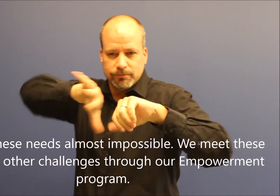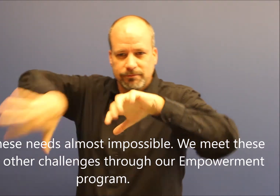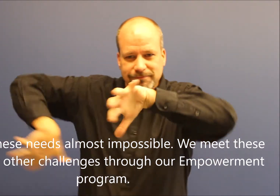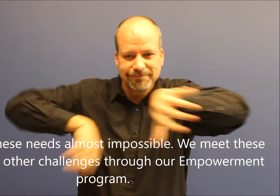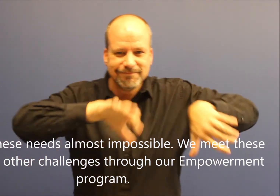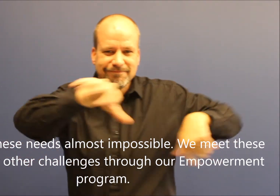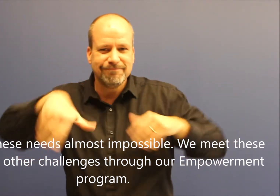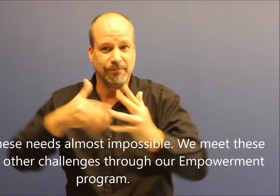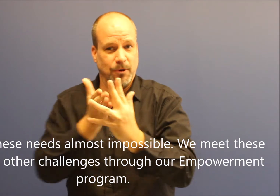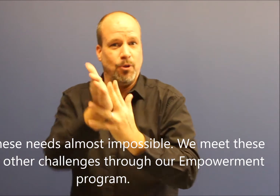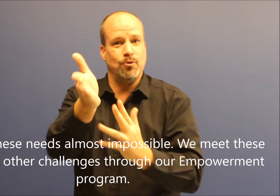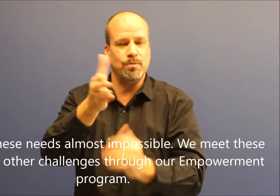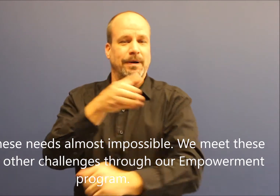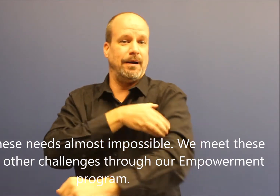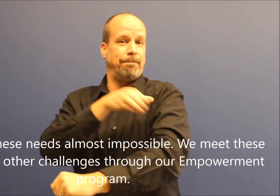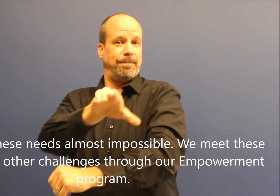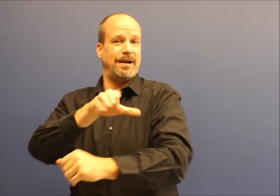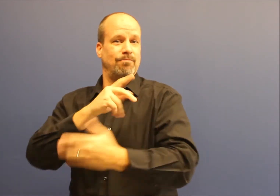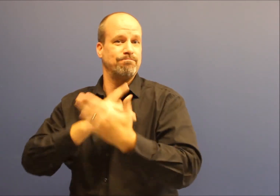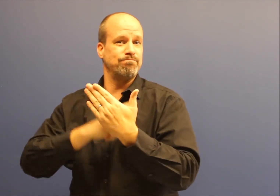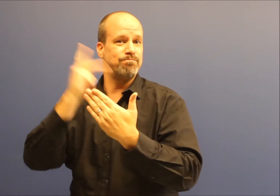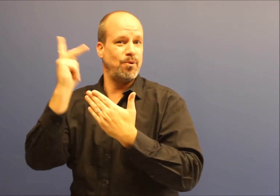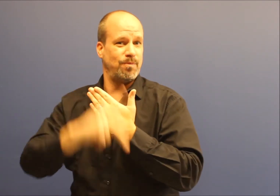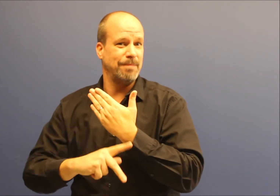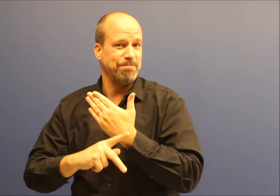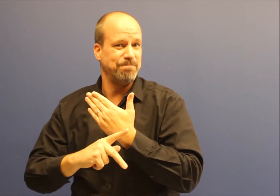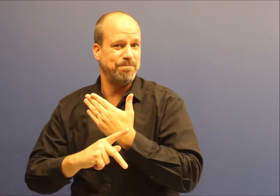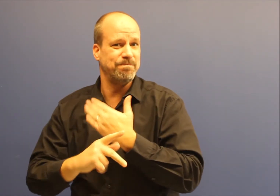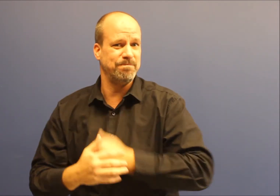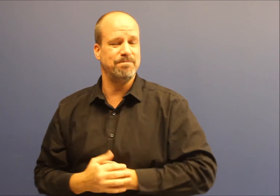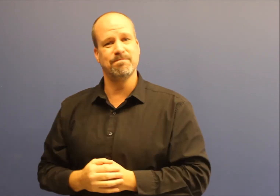challenges through our empowerment program.